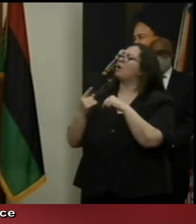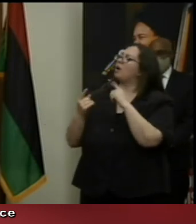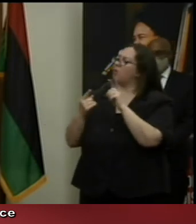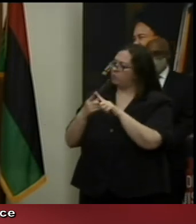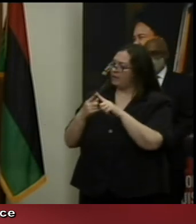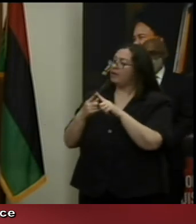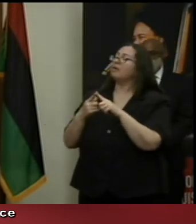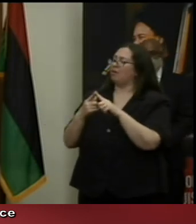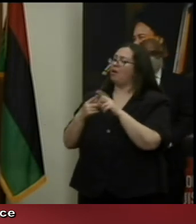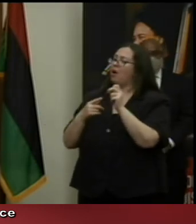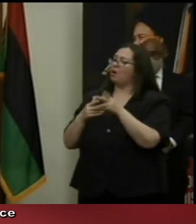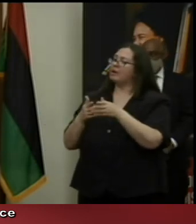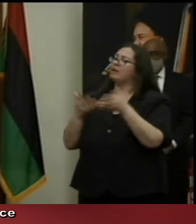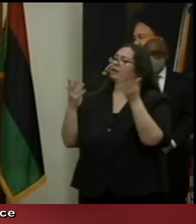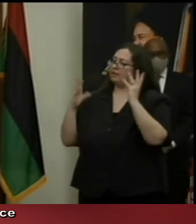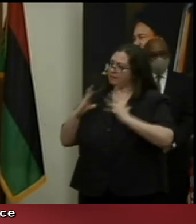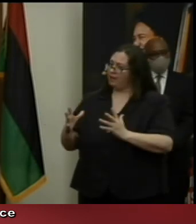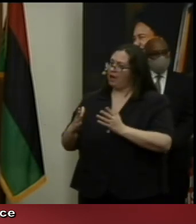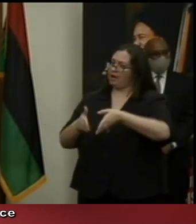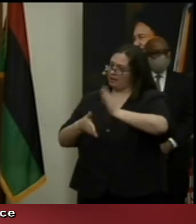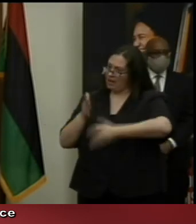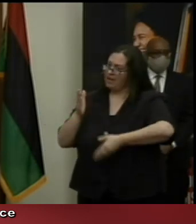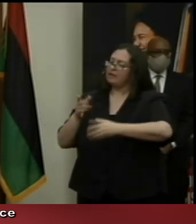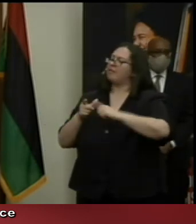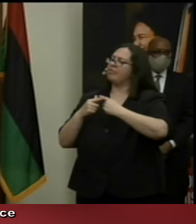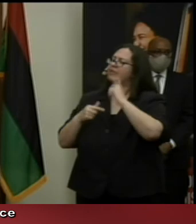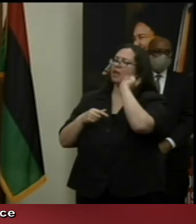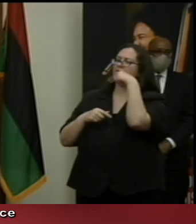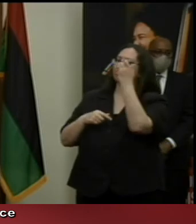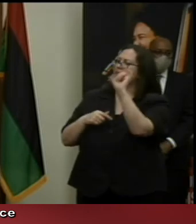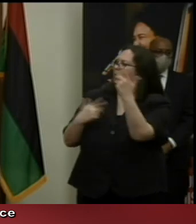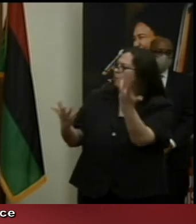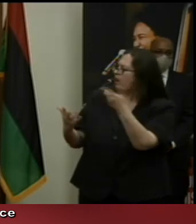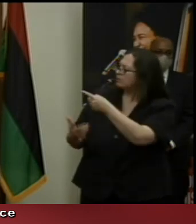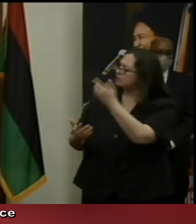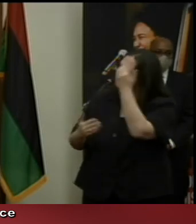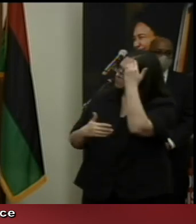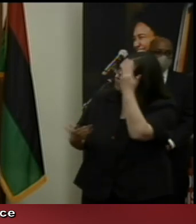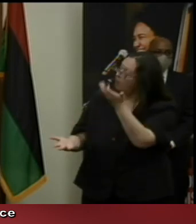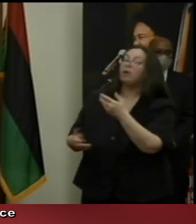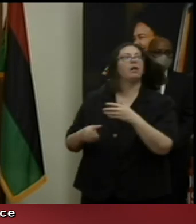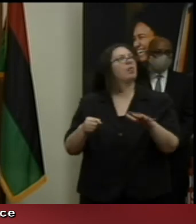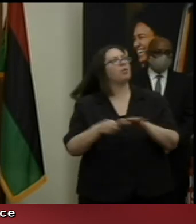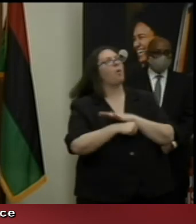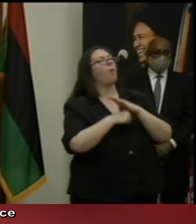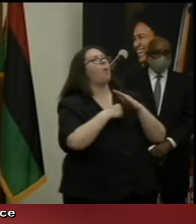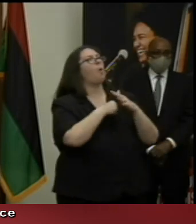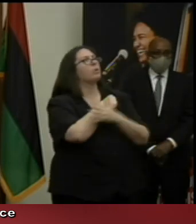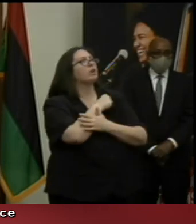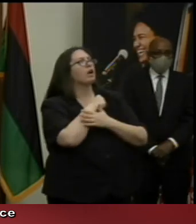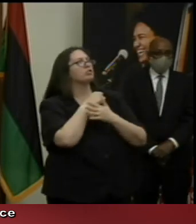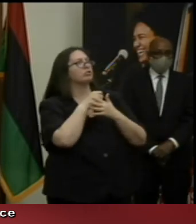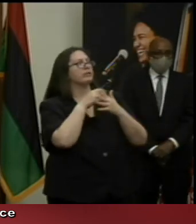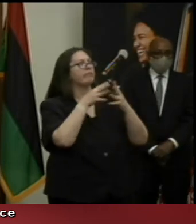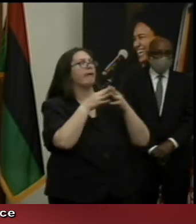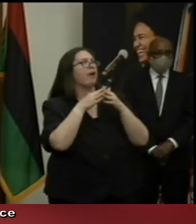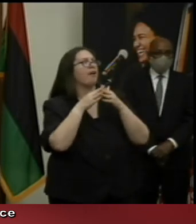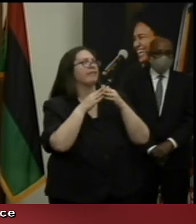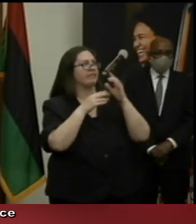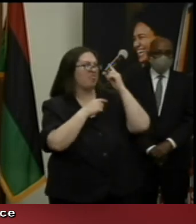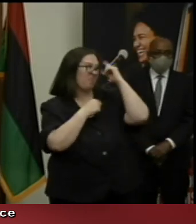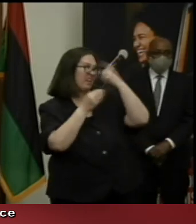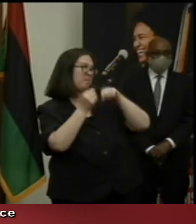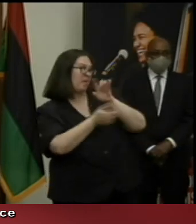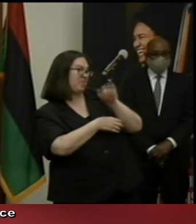Right. The whole country is thinking about that. I know. Do you have any ideas or any insight you can share with us now and the citizens now?